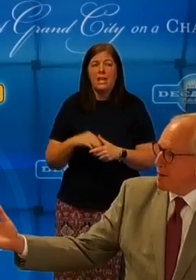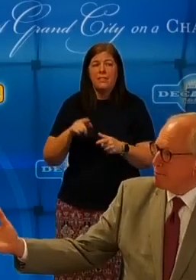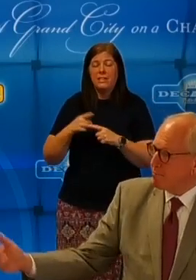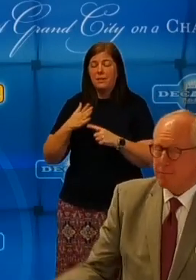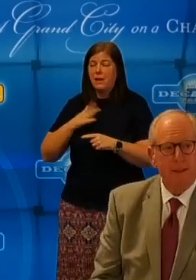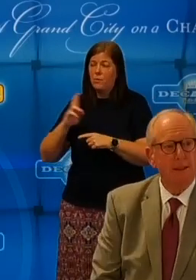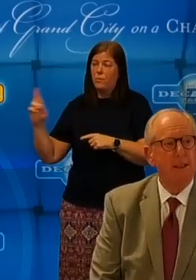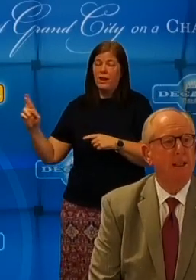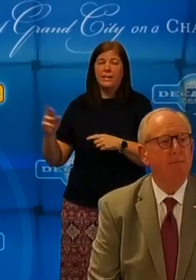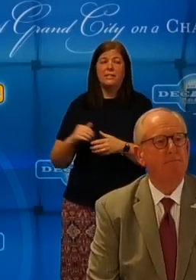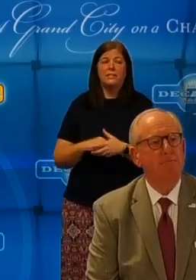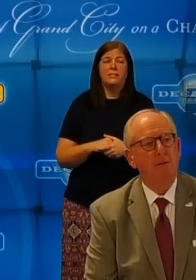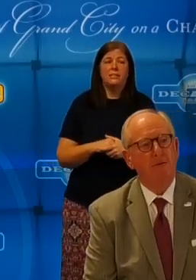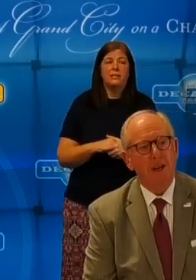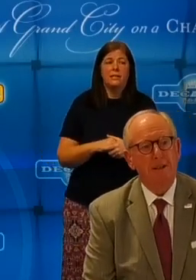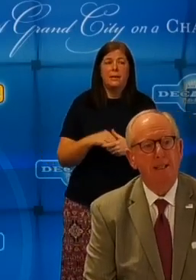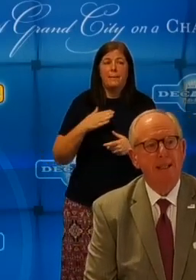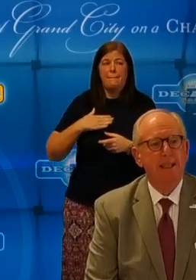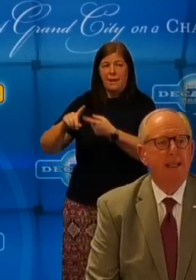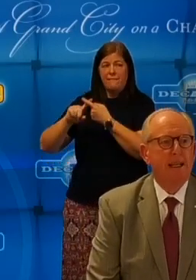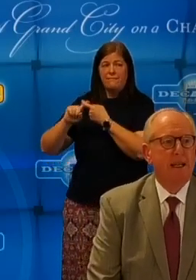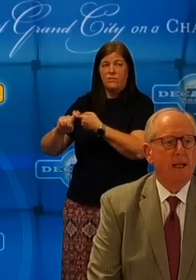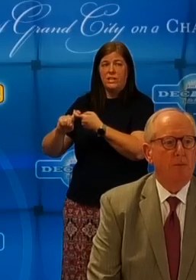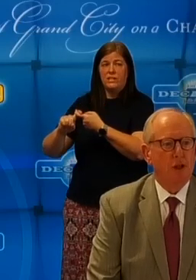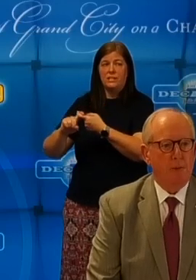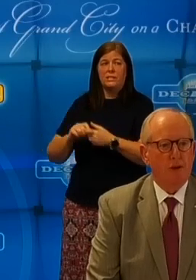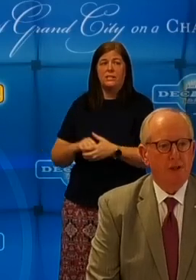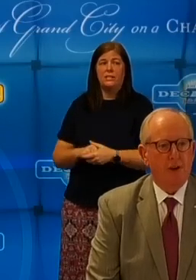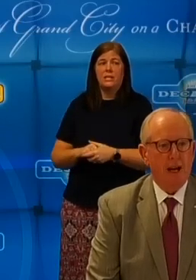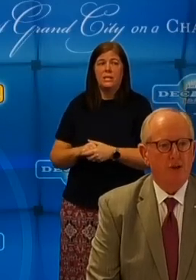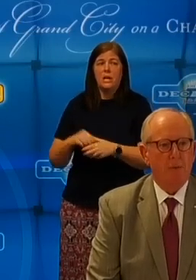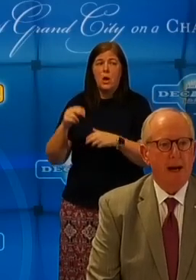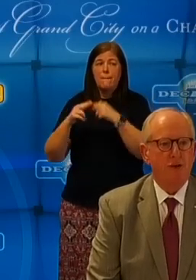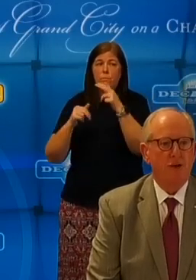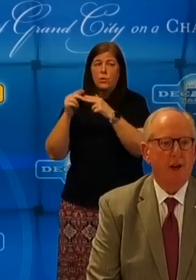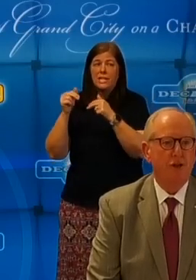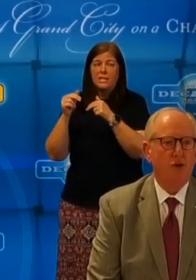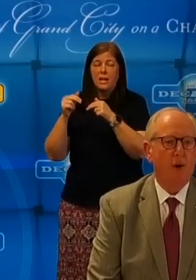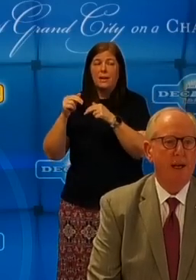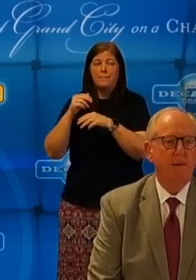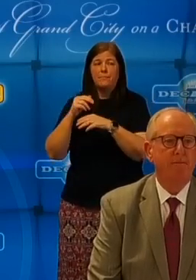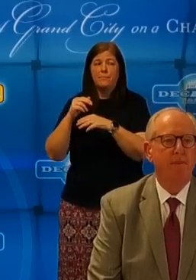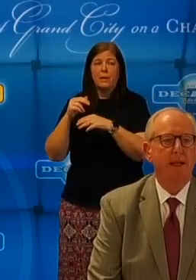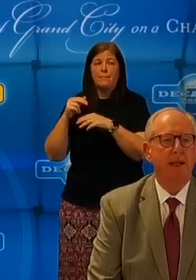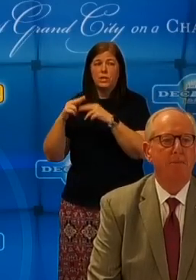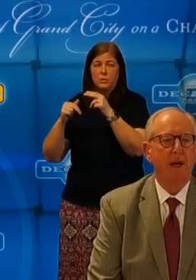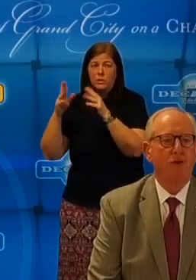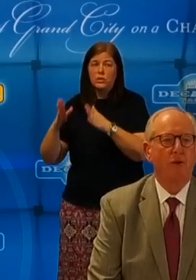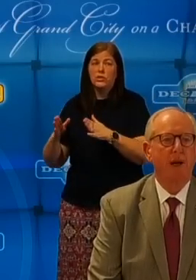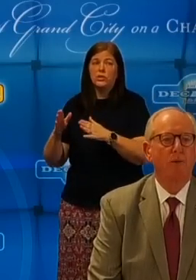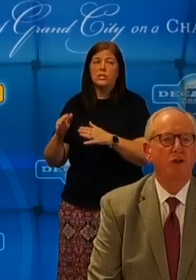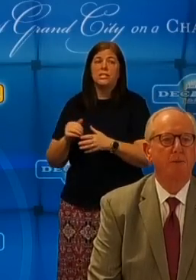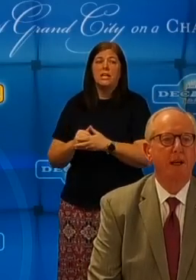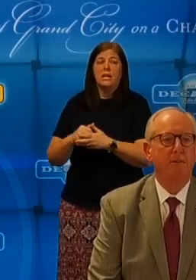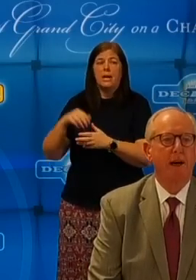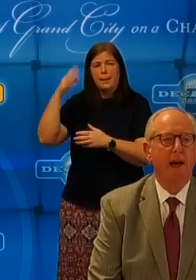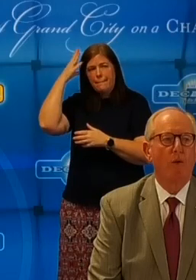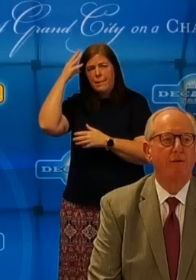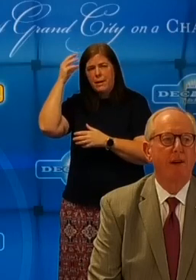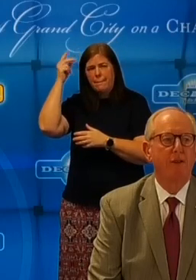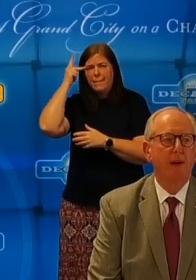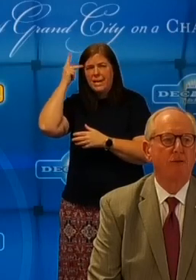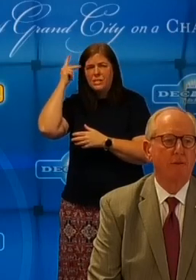my right, my friend, Bridge Builders International Pastor Darius Creighton, and Pastor Creighton will speak